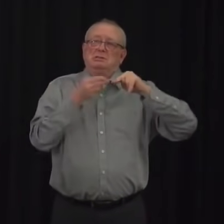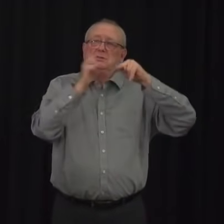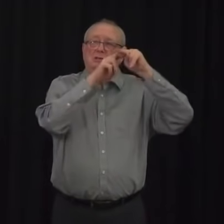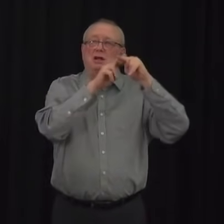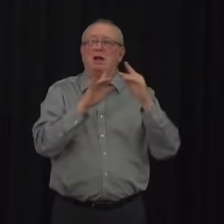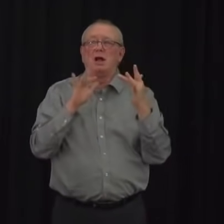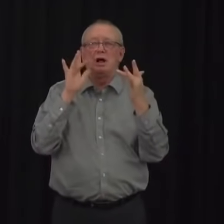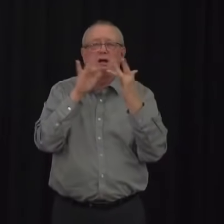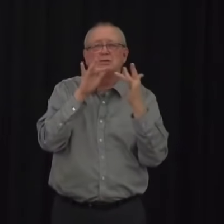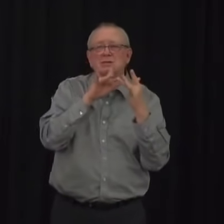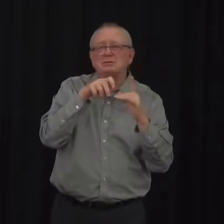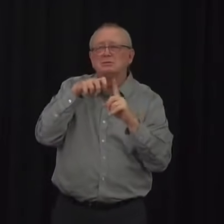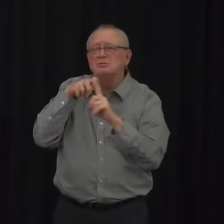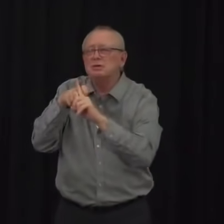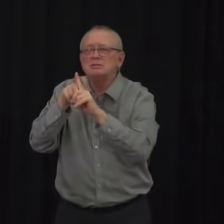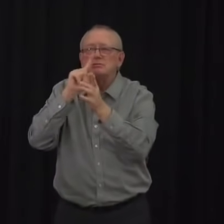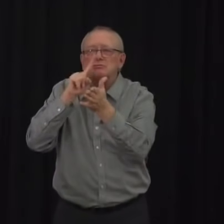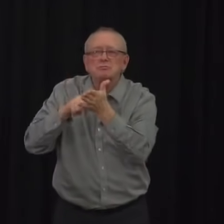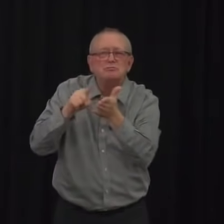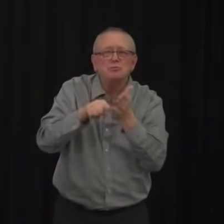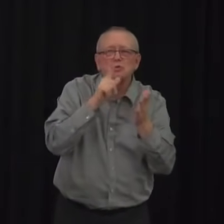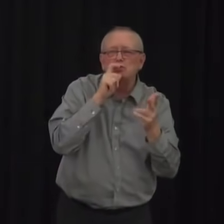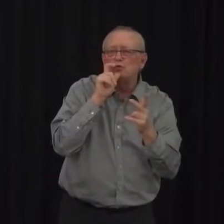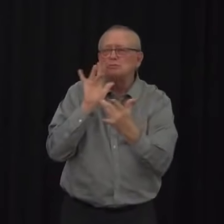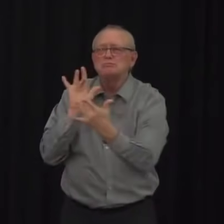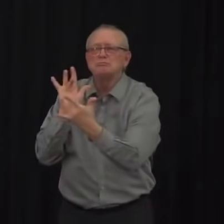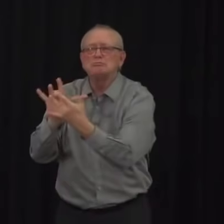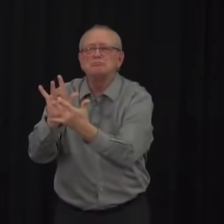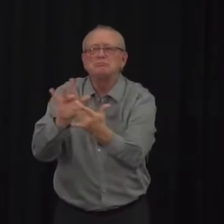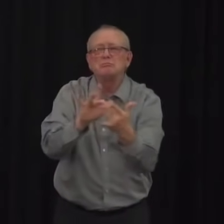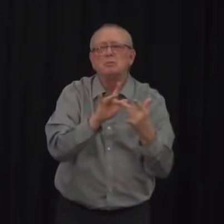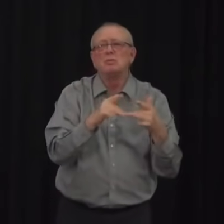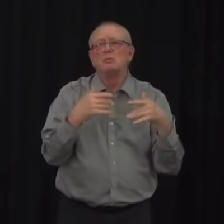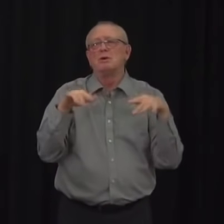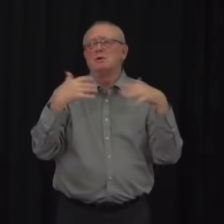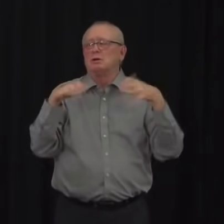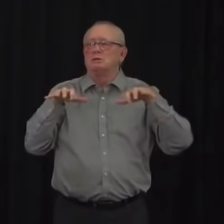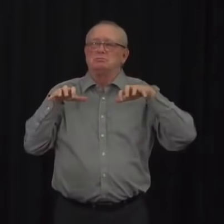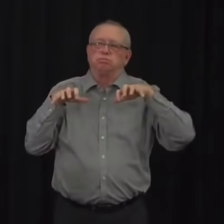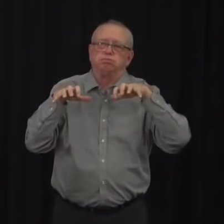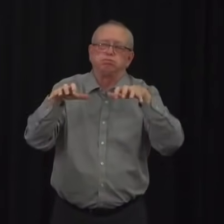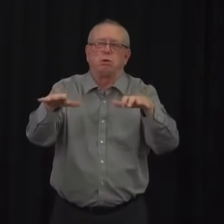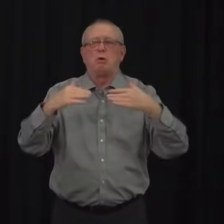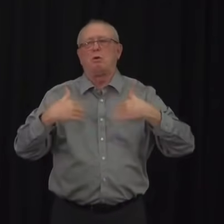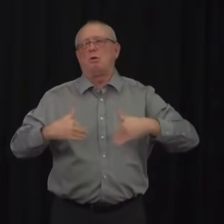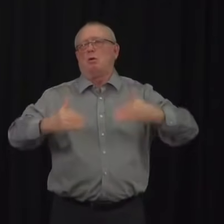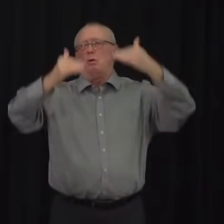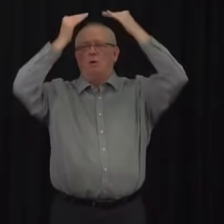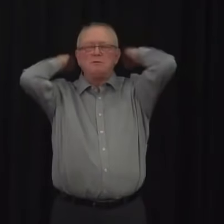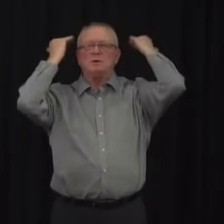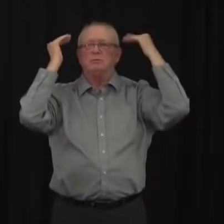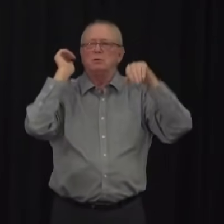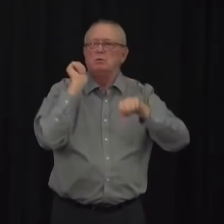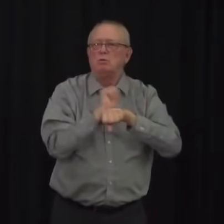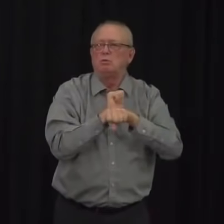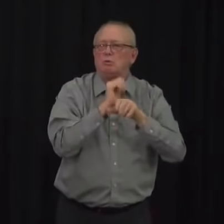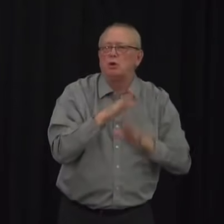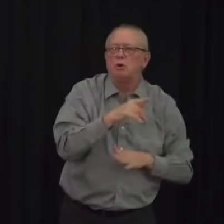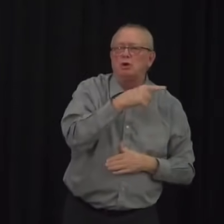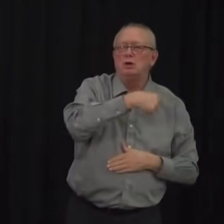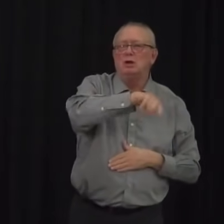volume, they're fighting an uphill battle. There are still more people and more cases out there that we don't know